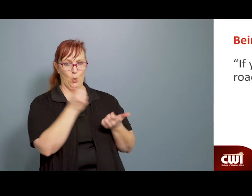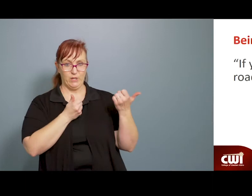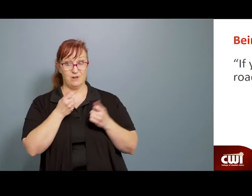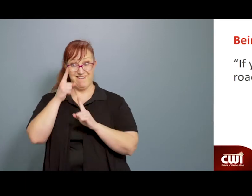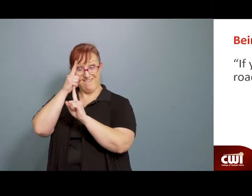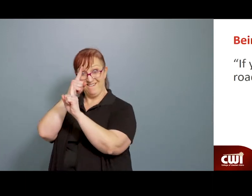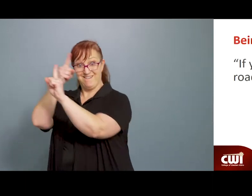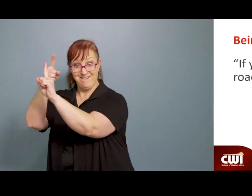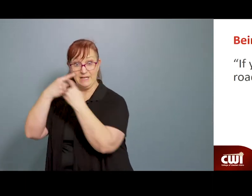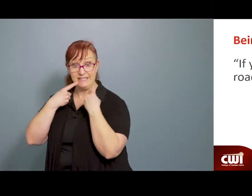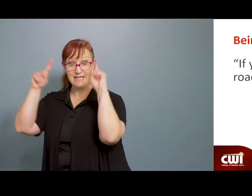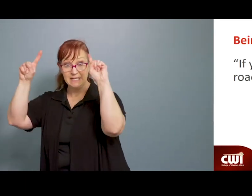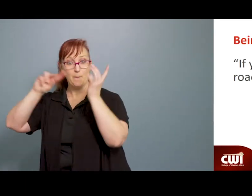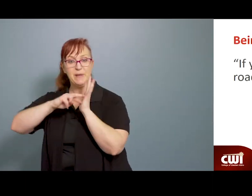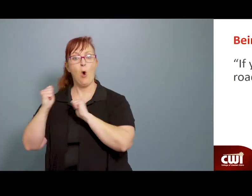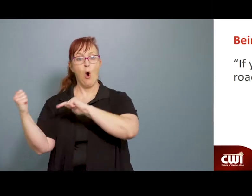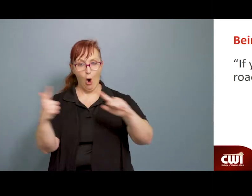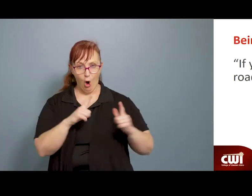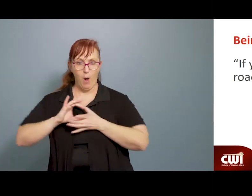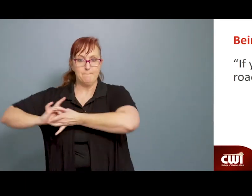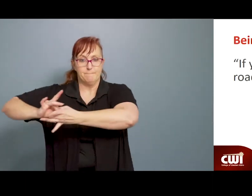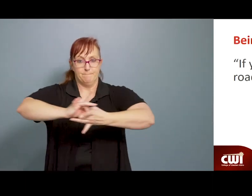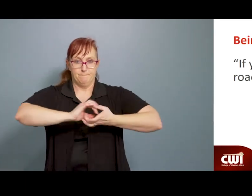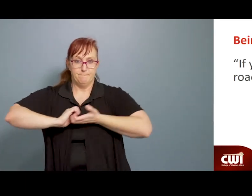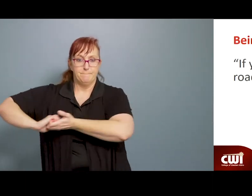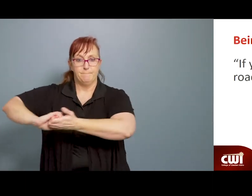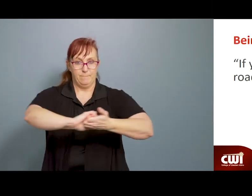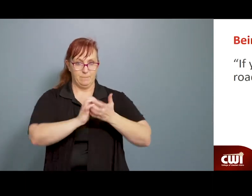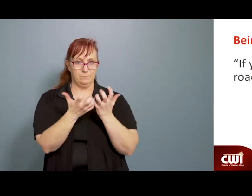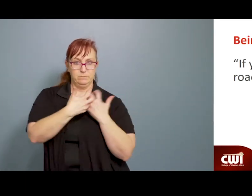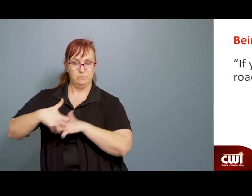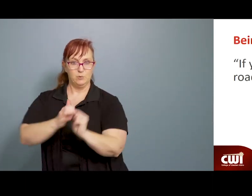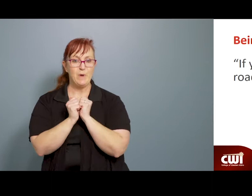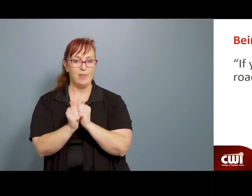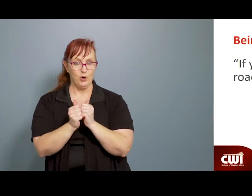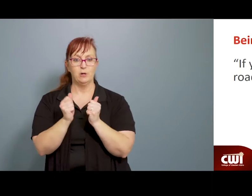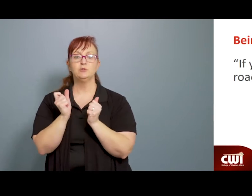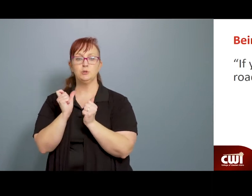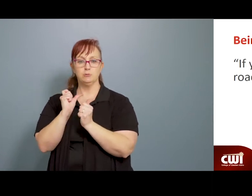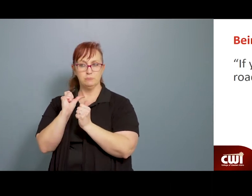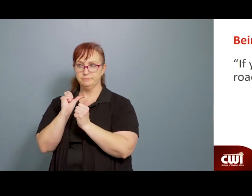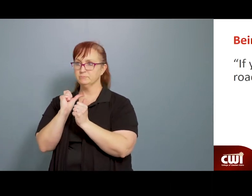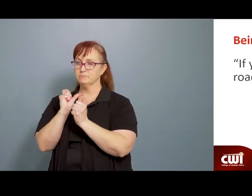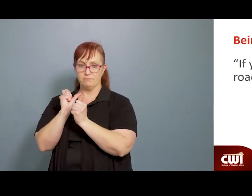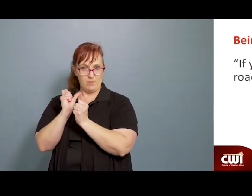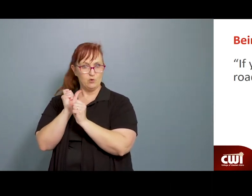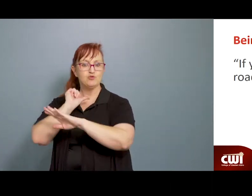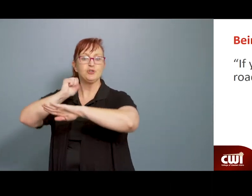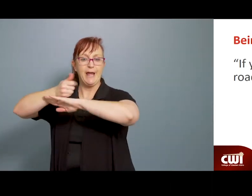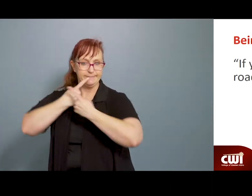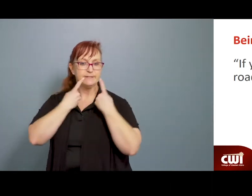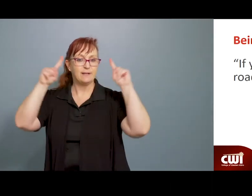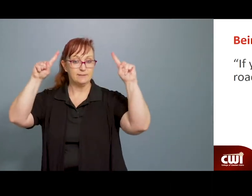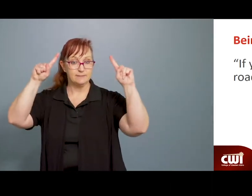success, we're all working together as a team to create that success. The second is, being intentional,